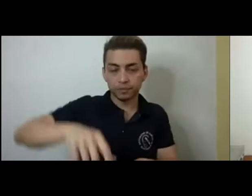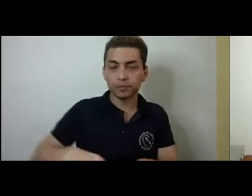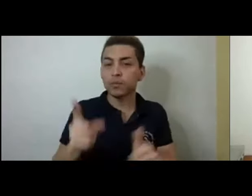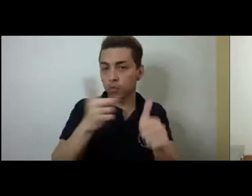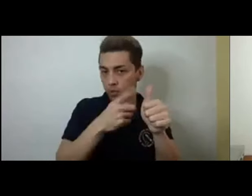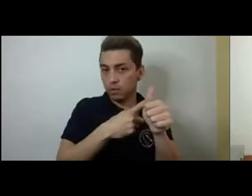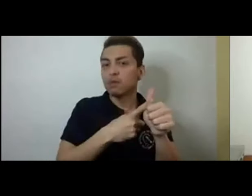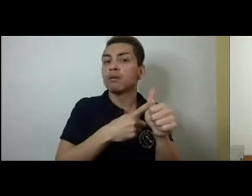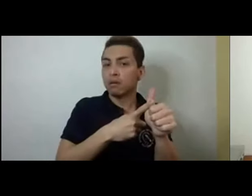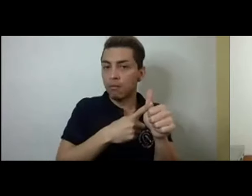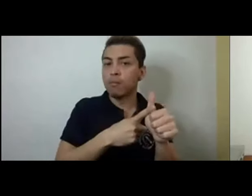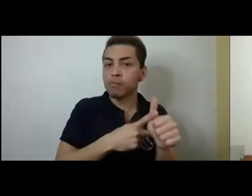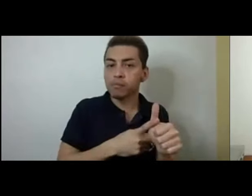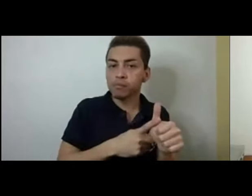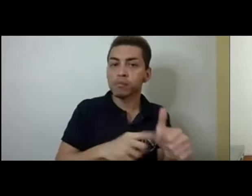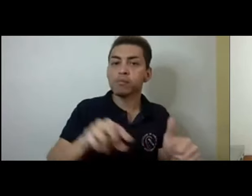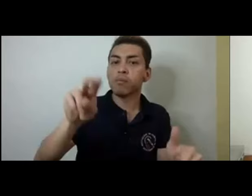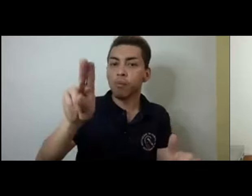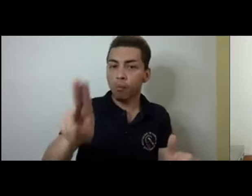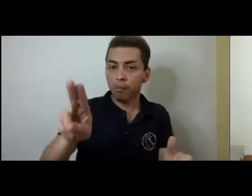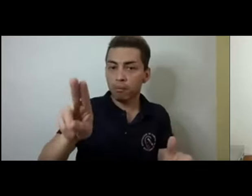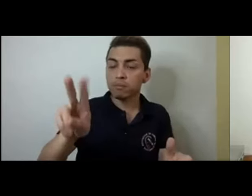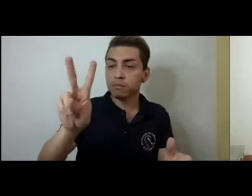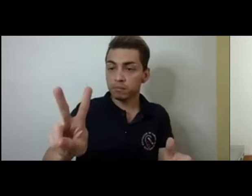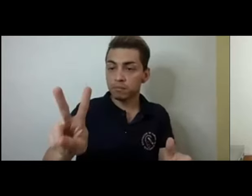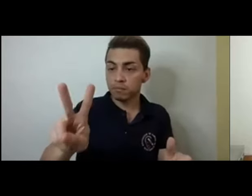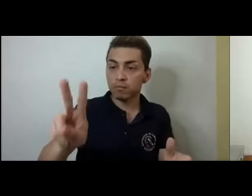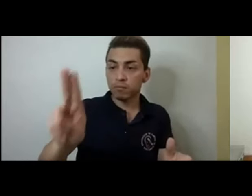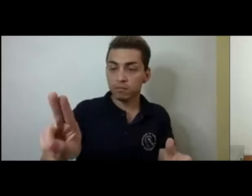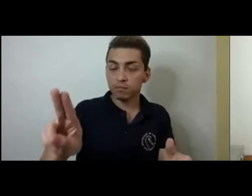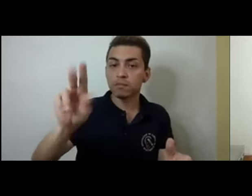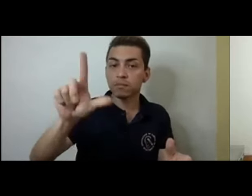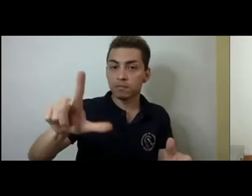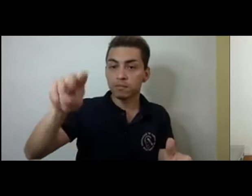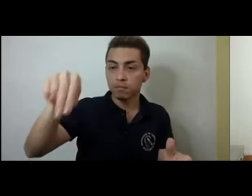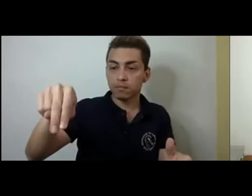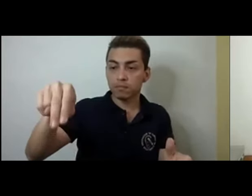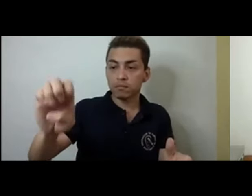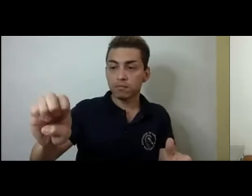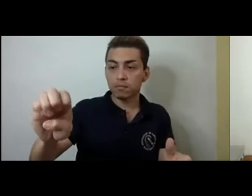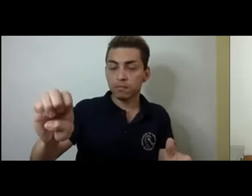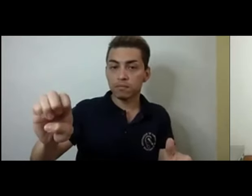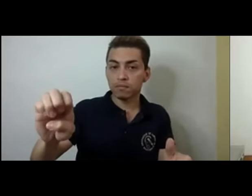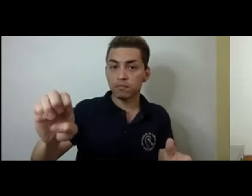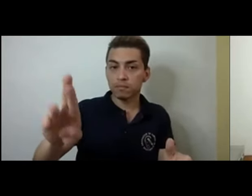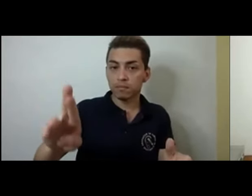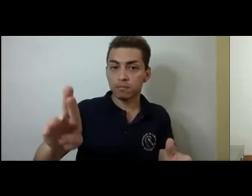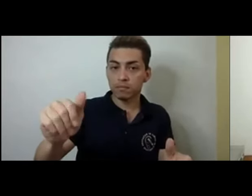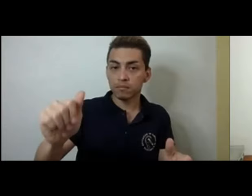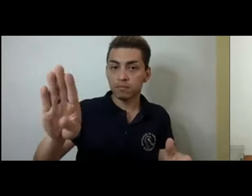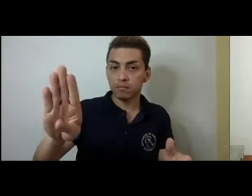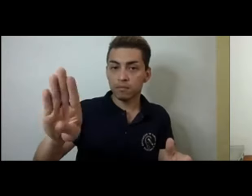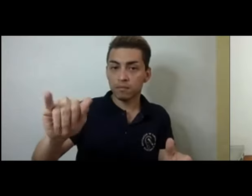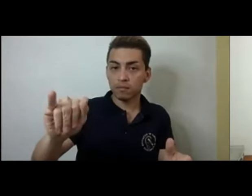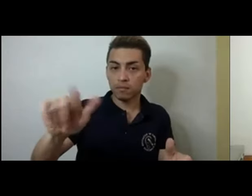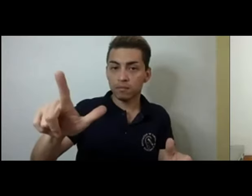is the vulnerability of the Caribbean small island developing states to the increasing effects of